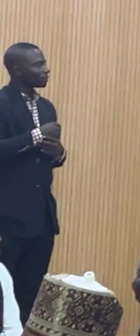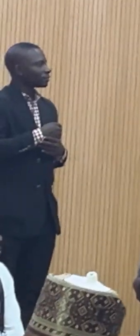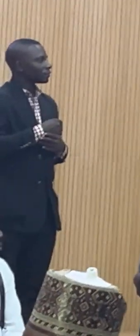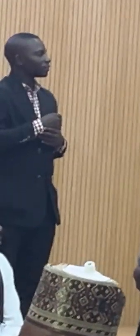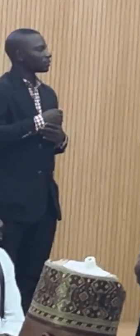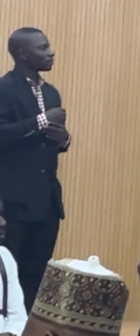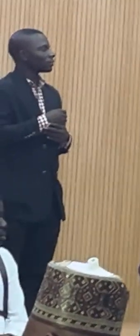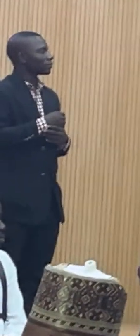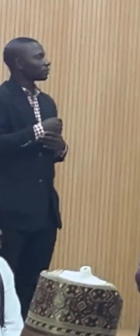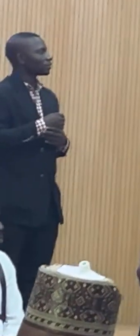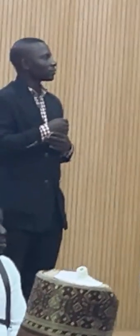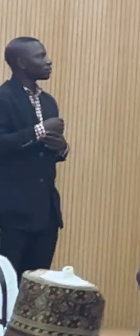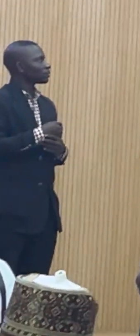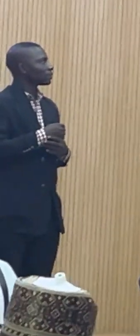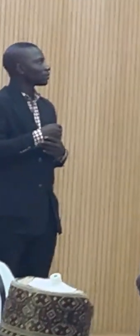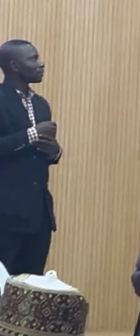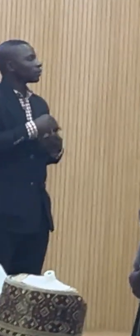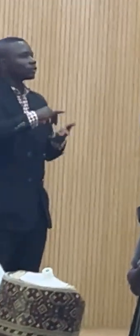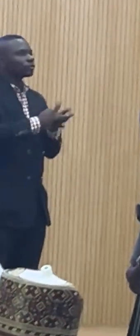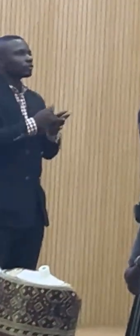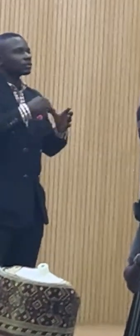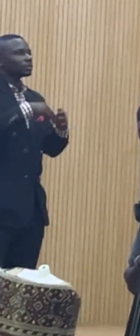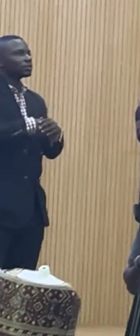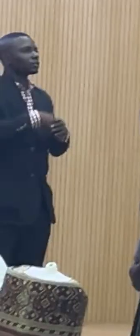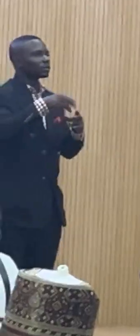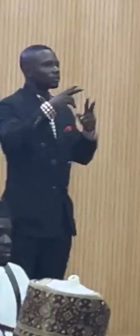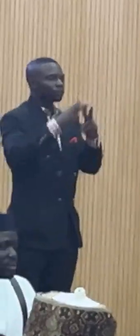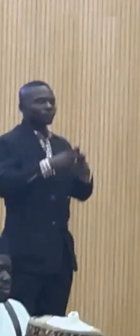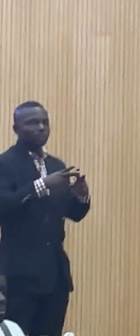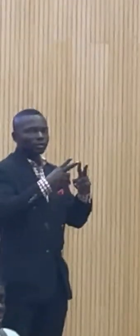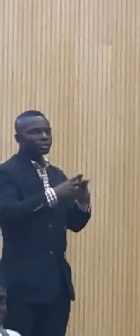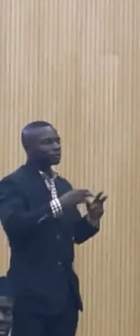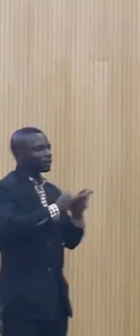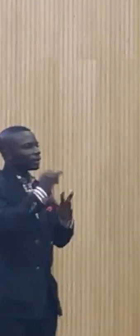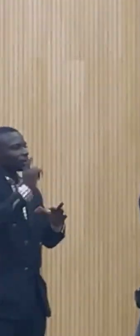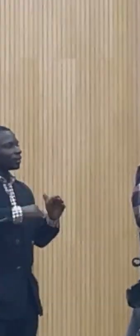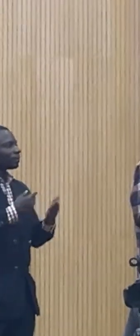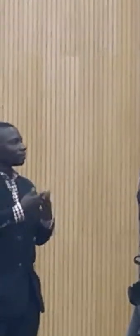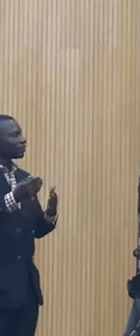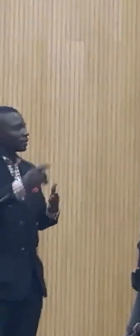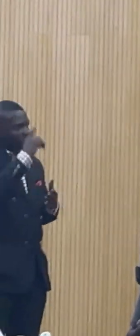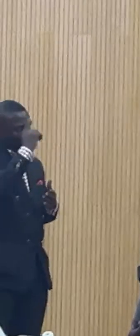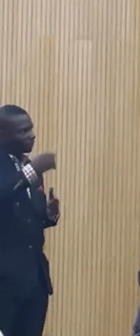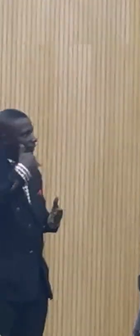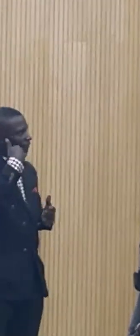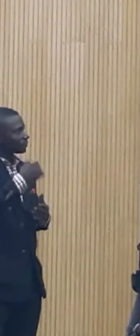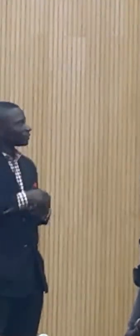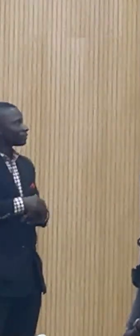Okay, those in regional area that cannot afford smartphone.